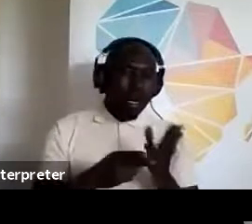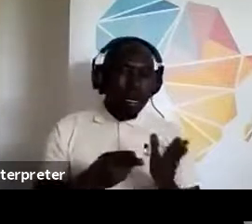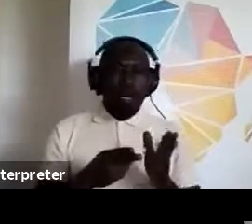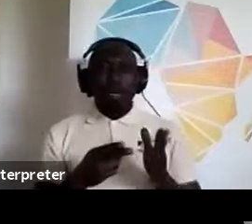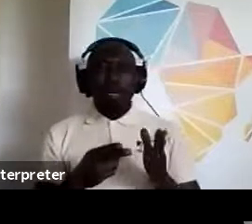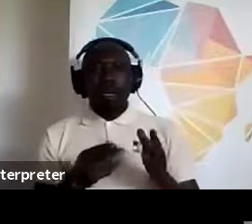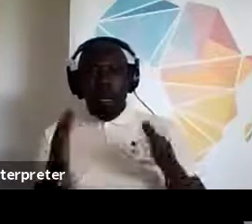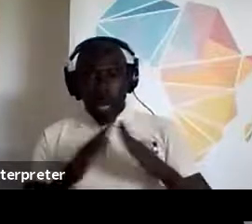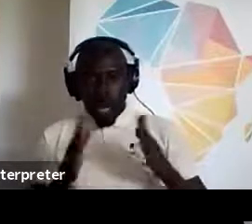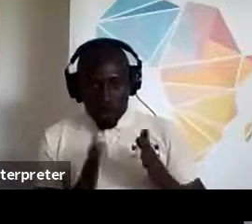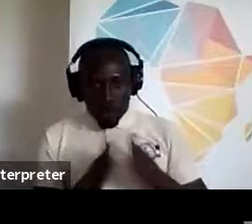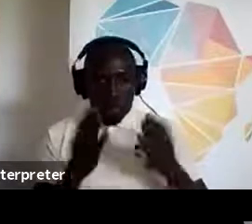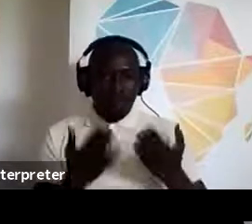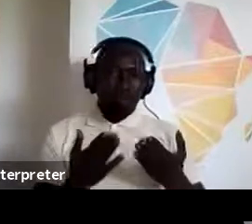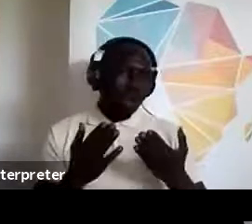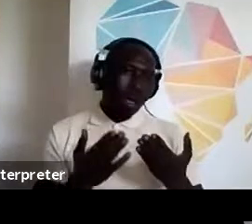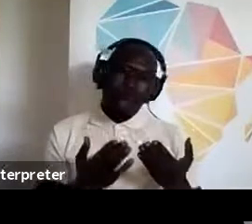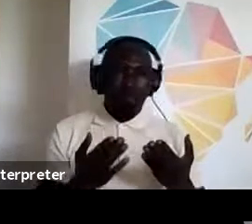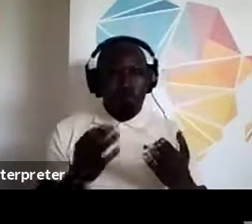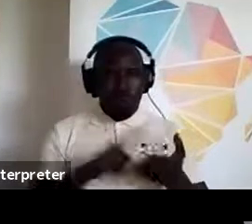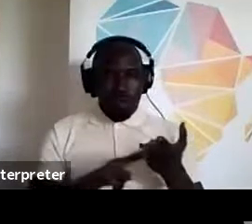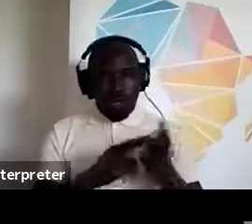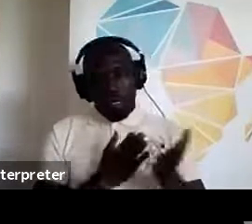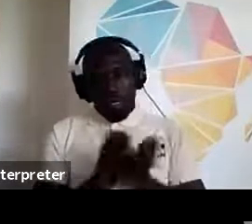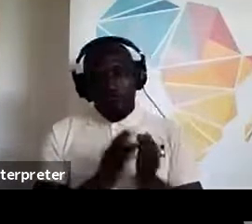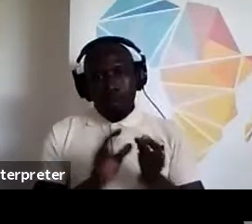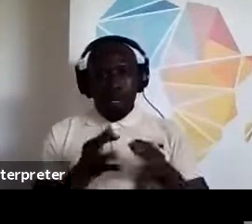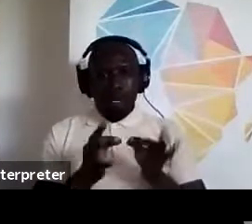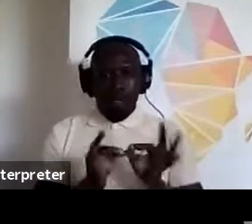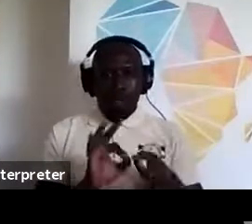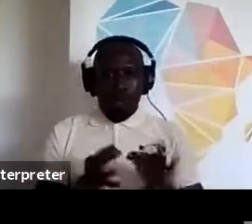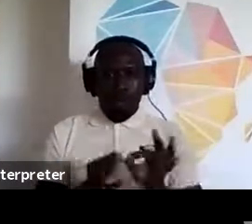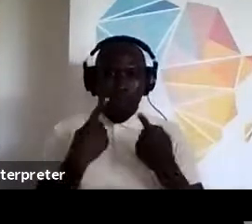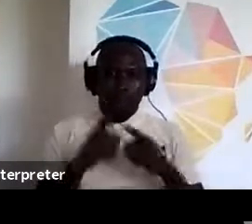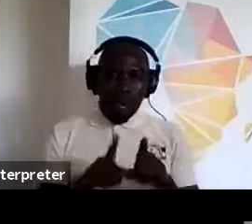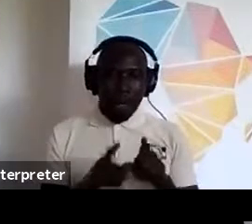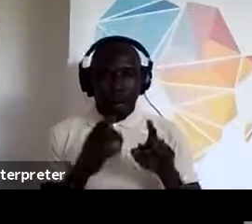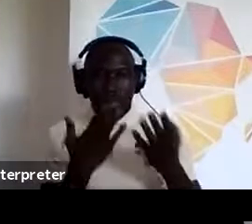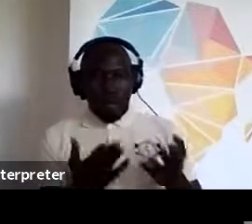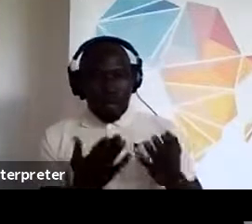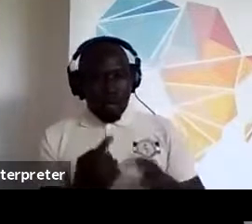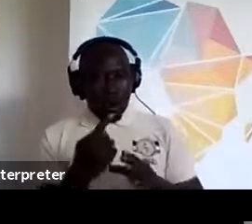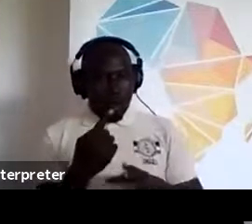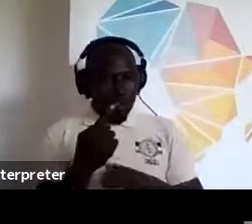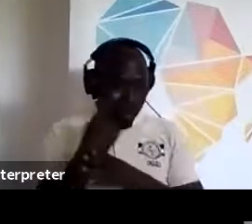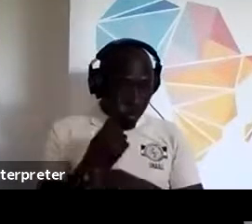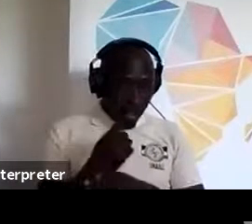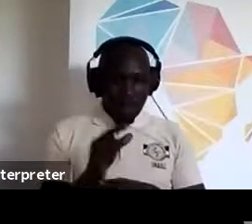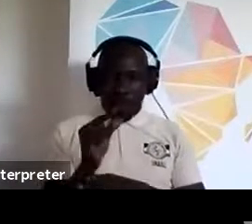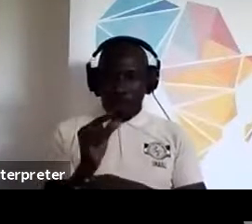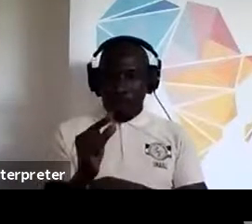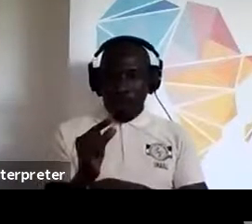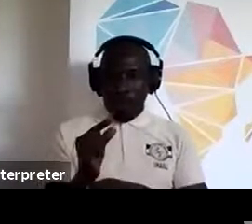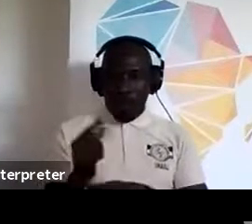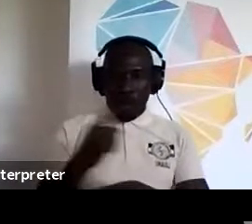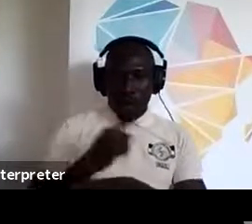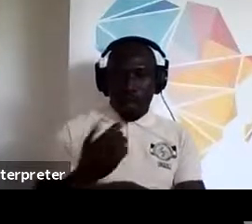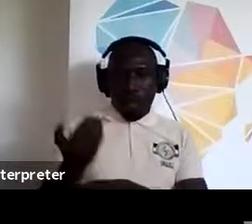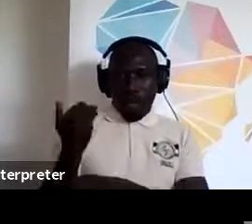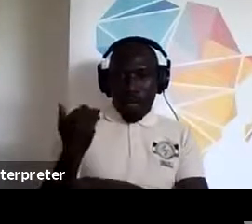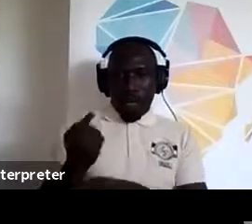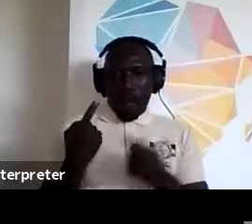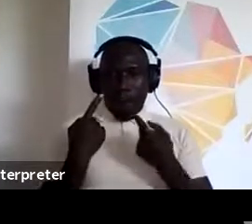for example, are not trying to use their services. But we were informed, I think, a few days ago that there are very